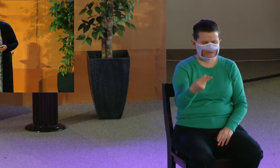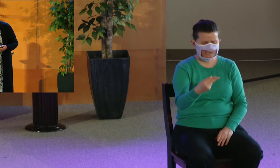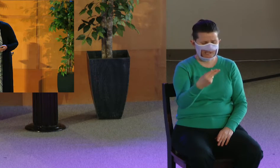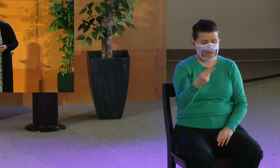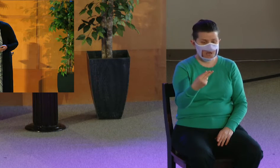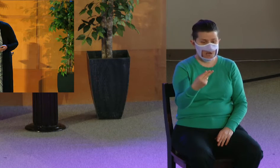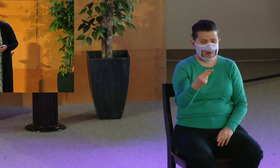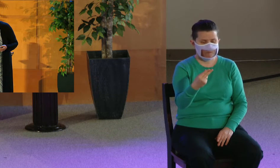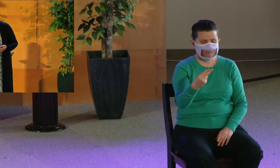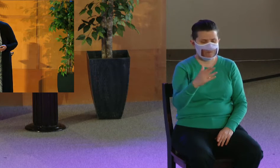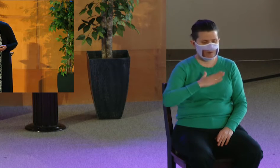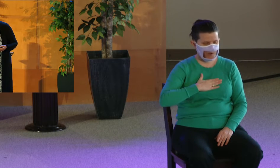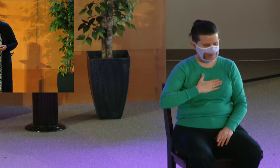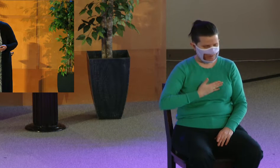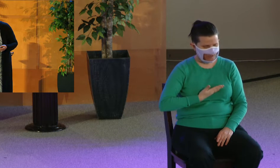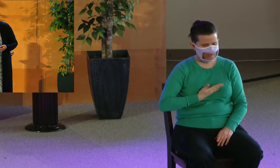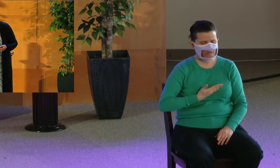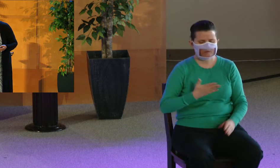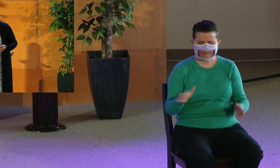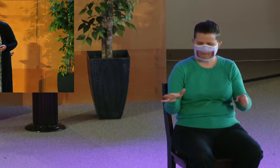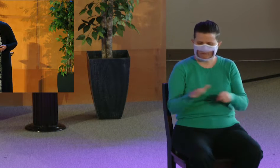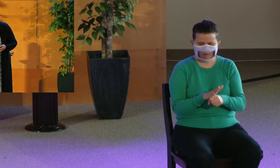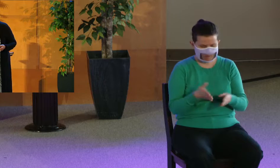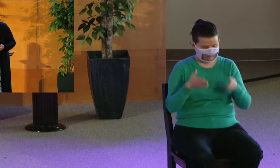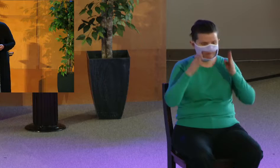When you're willing, you may flutter your eyes,